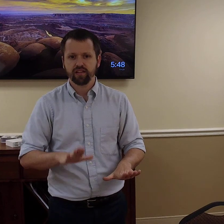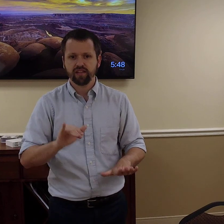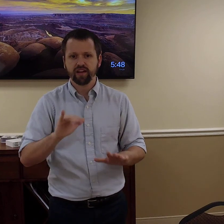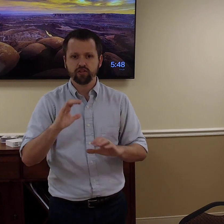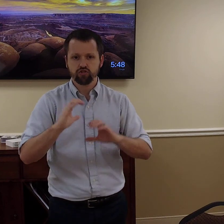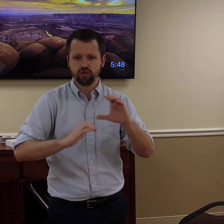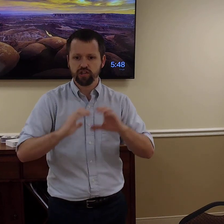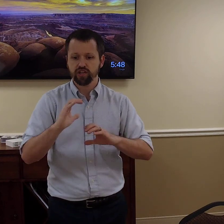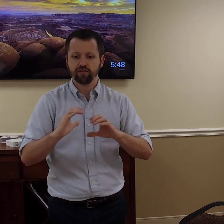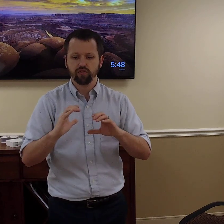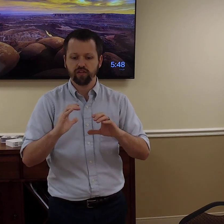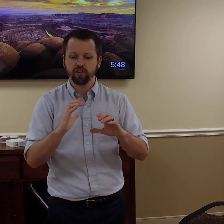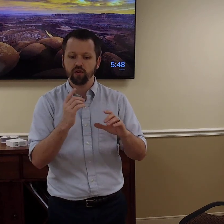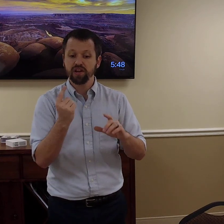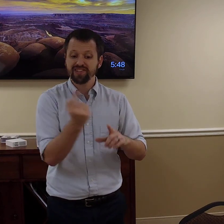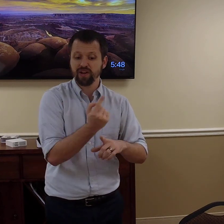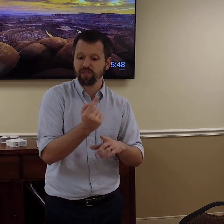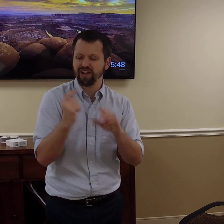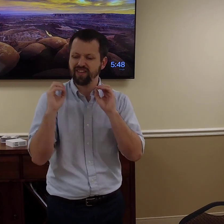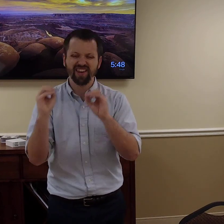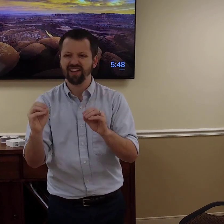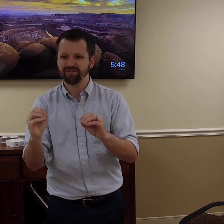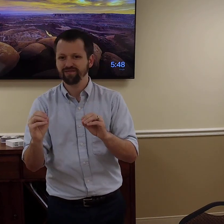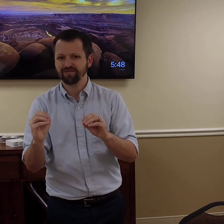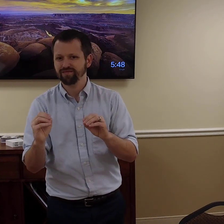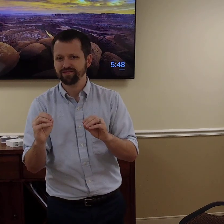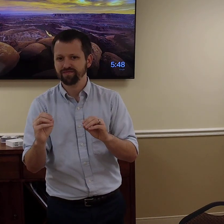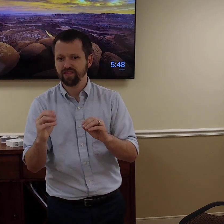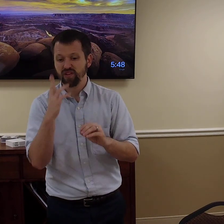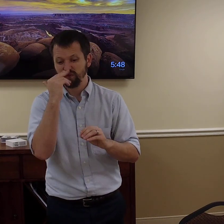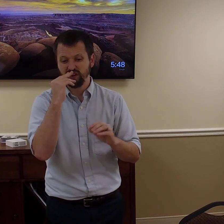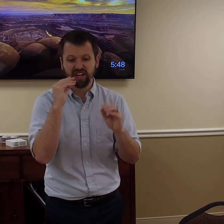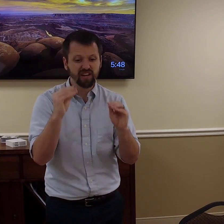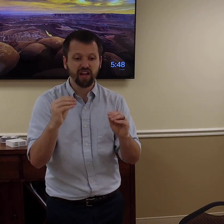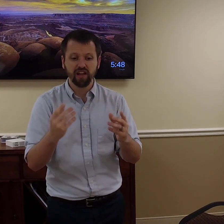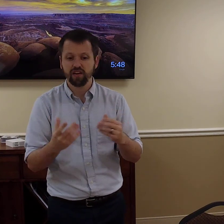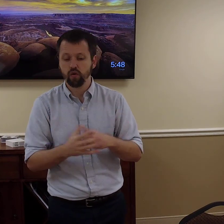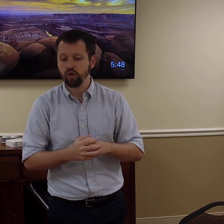that construction of using, something and then none. So funny none, or,